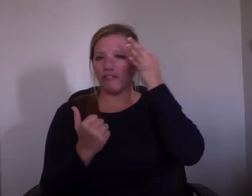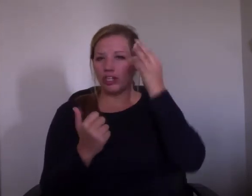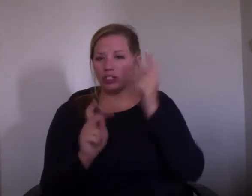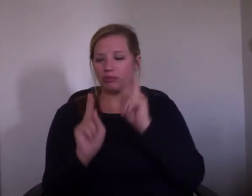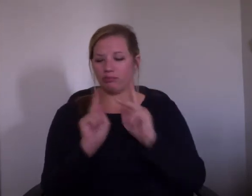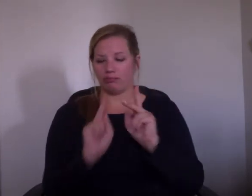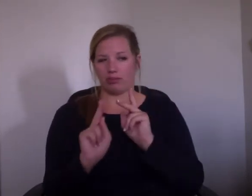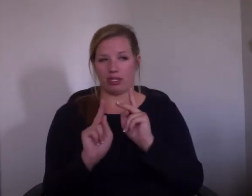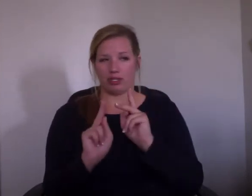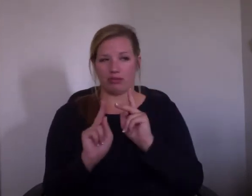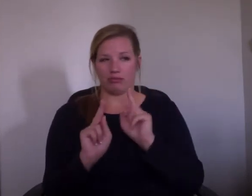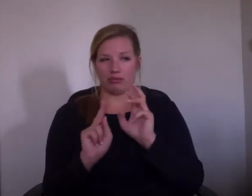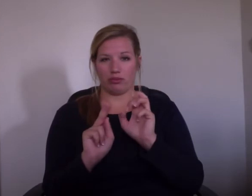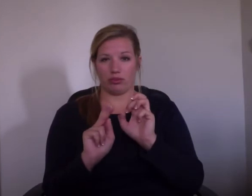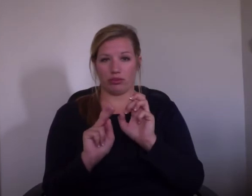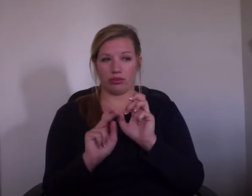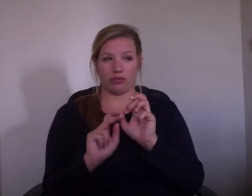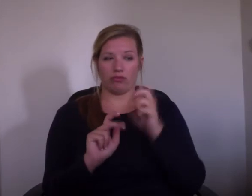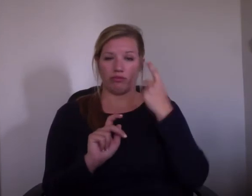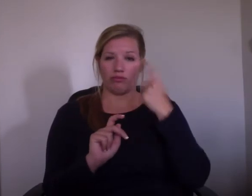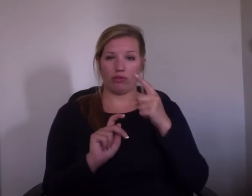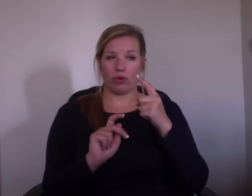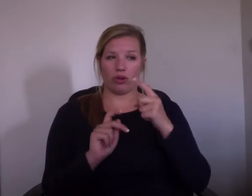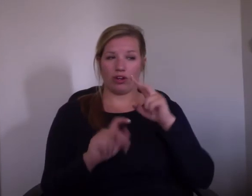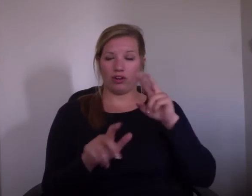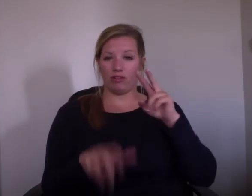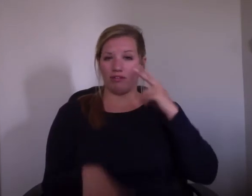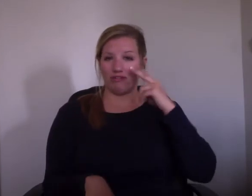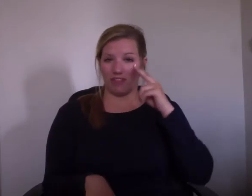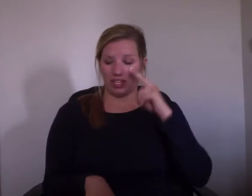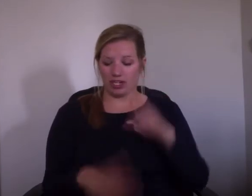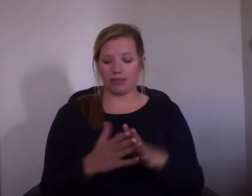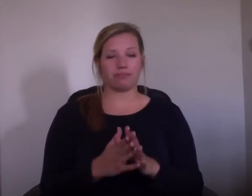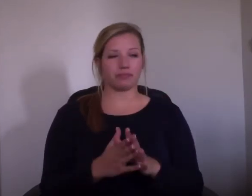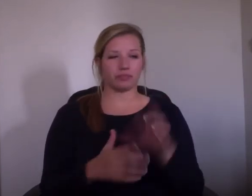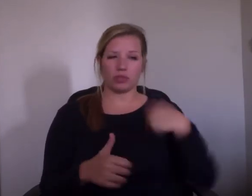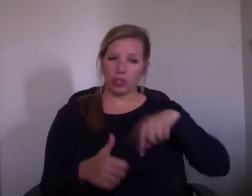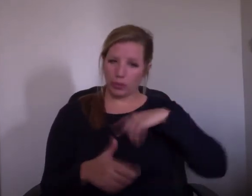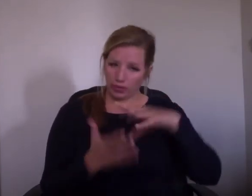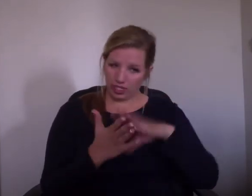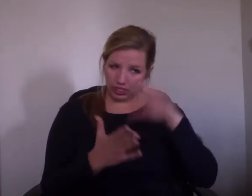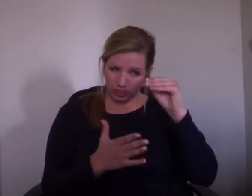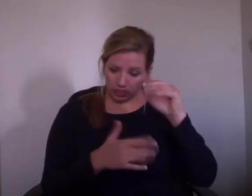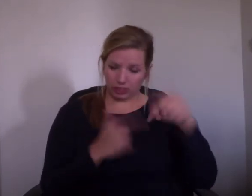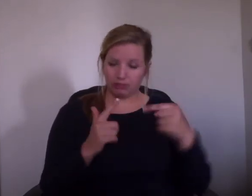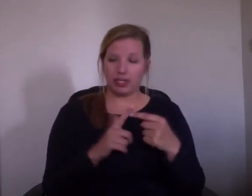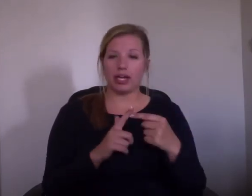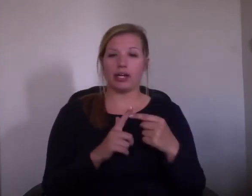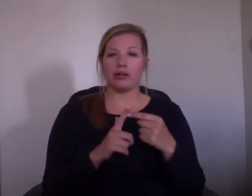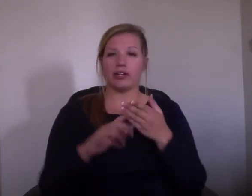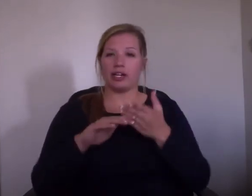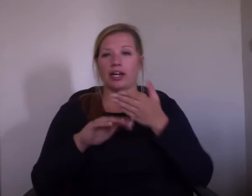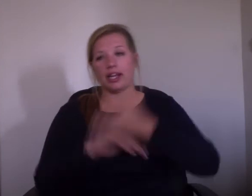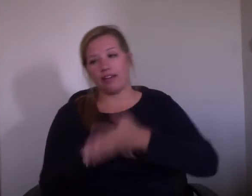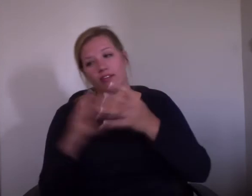or reoccupation of Vietnam. We learned from our lecture on World War II that after the war, after